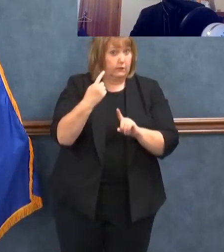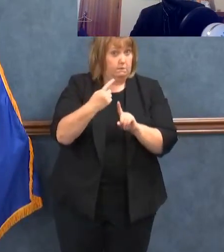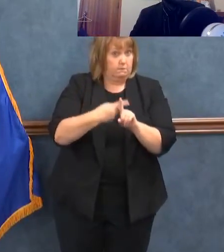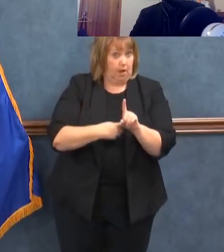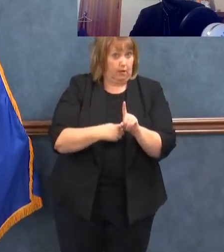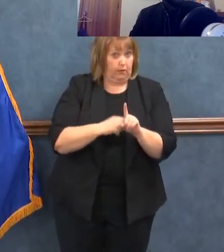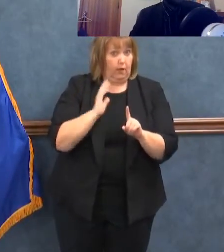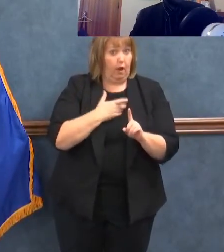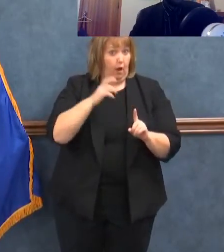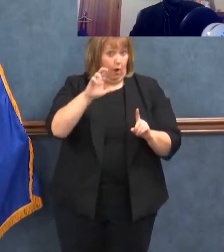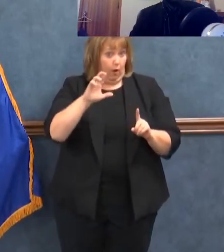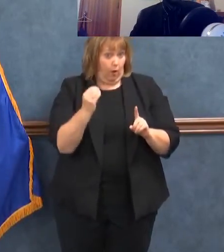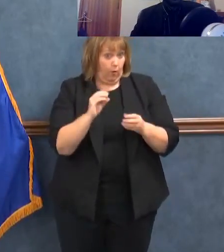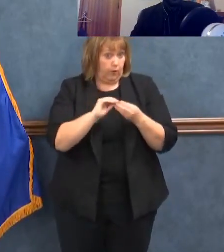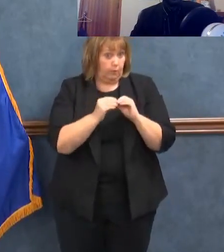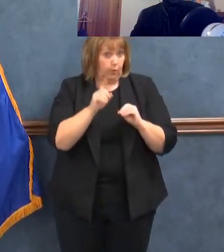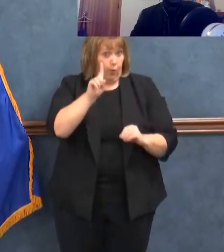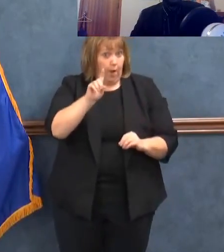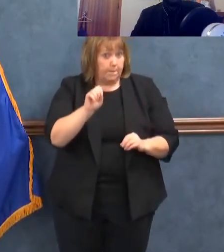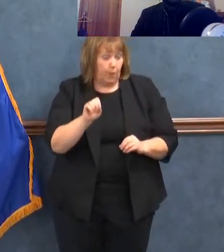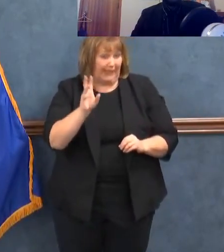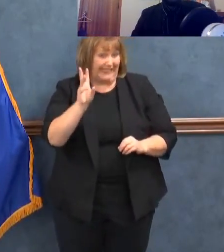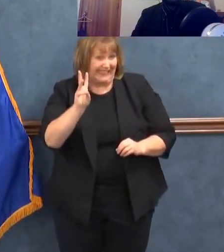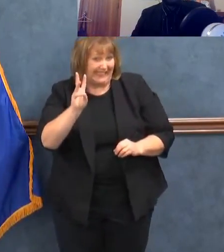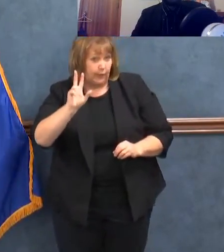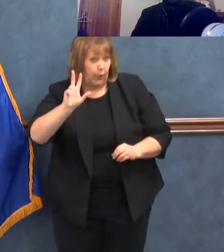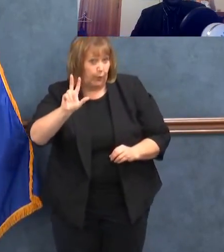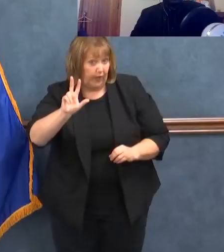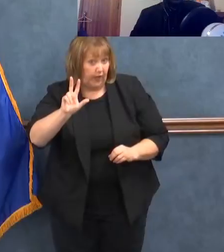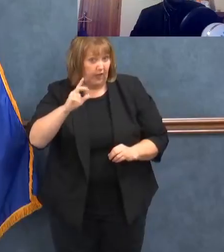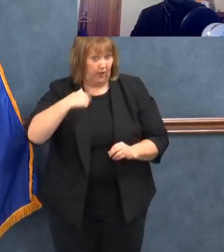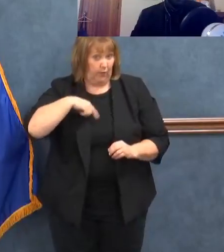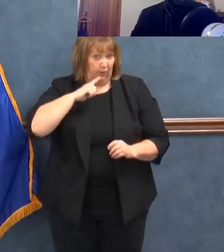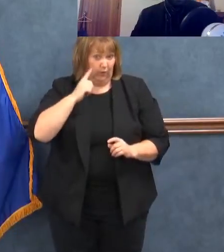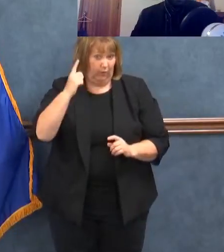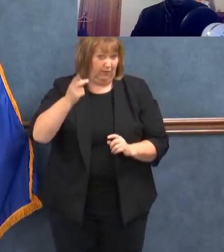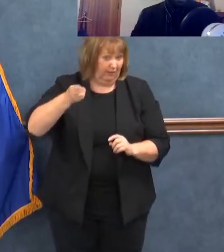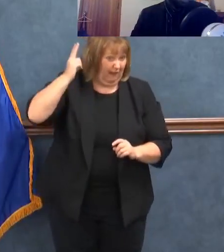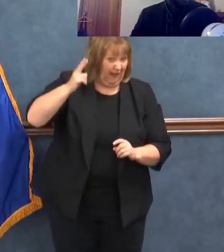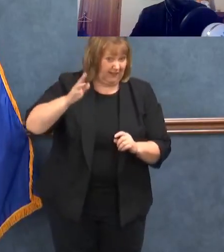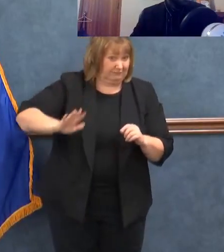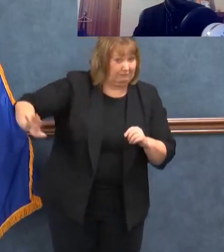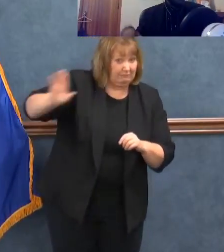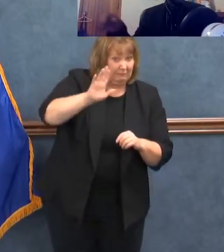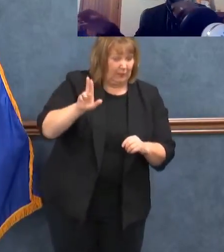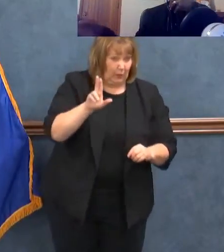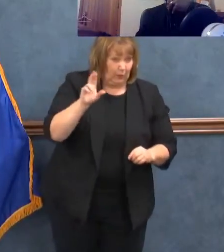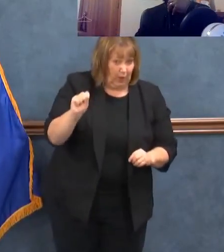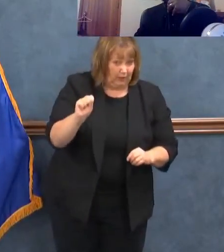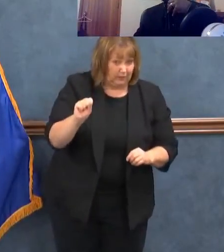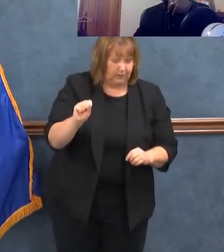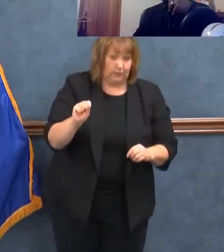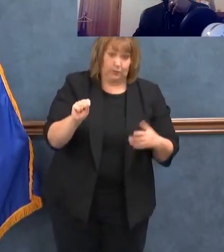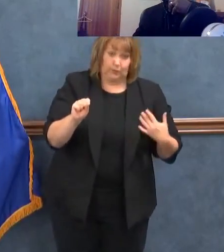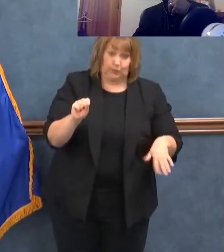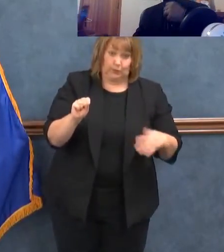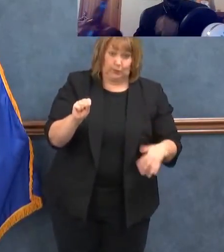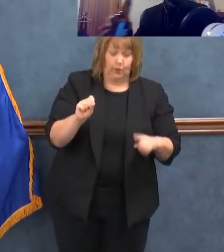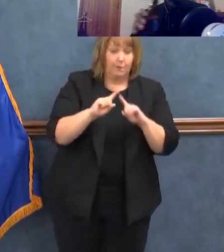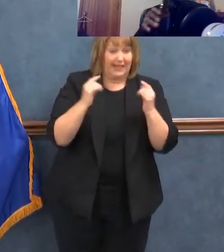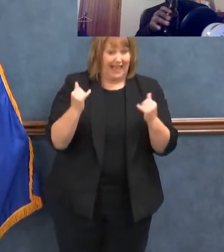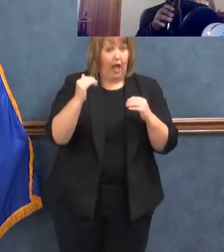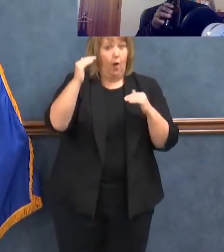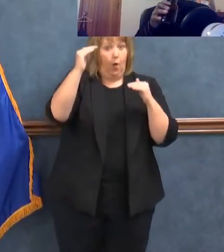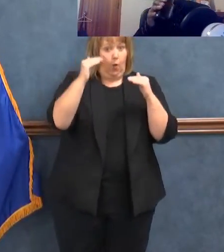1.63. And that was one of the highest in the nation. So that's over a 60% Thanks to all of you, drop. progress has been made. For right